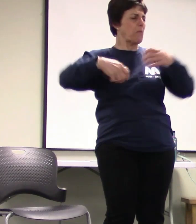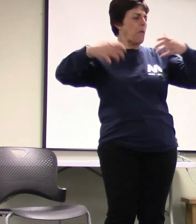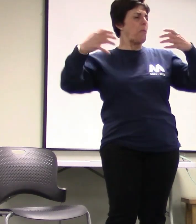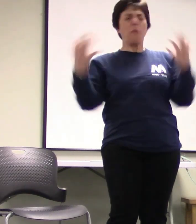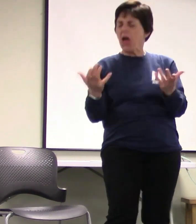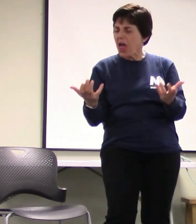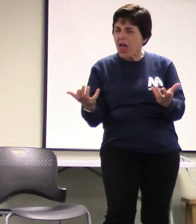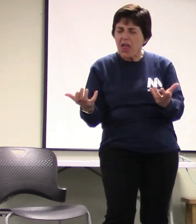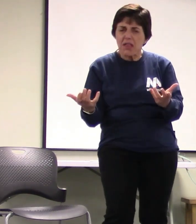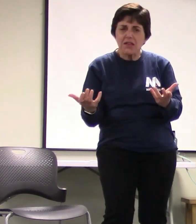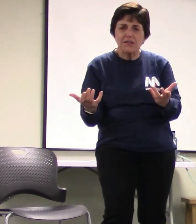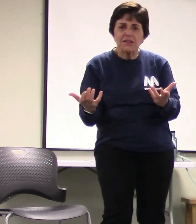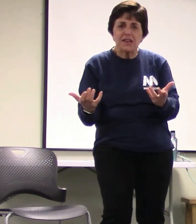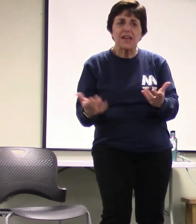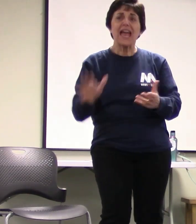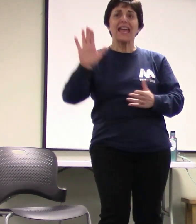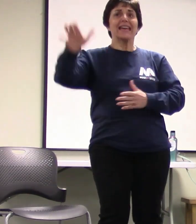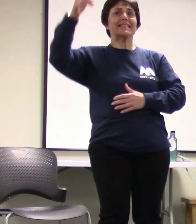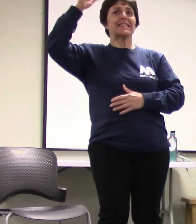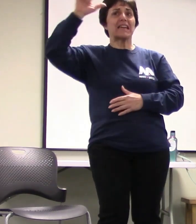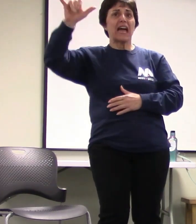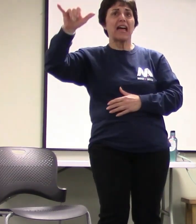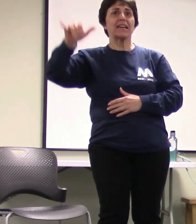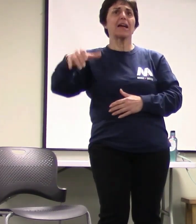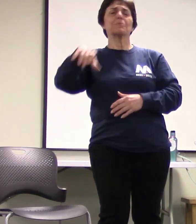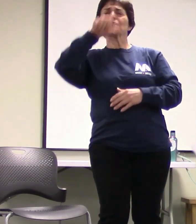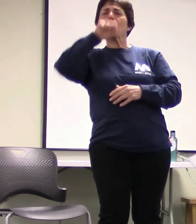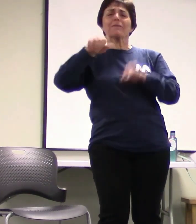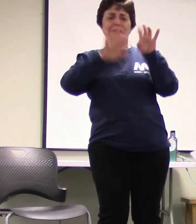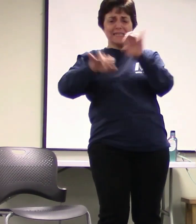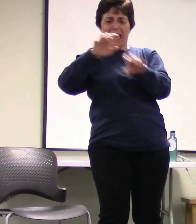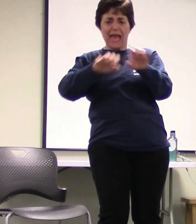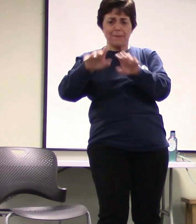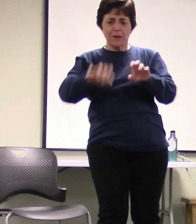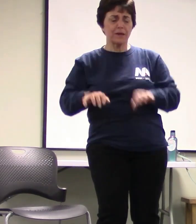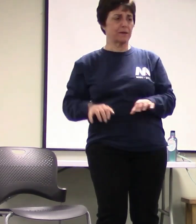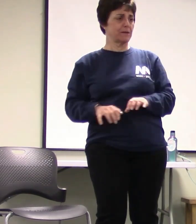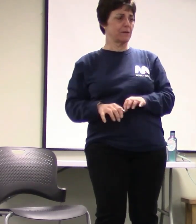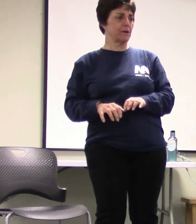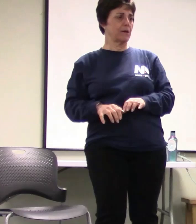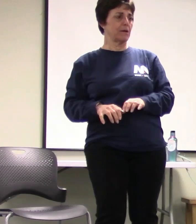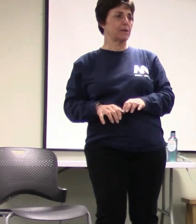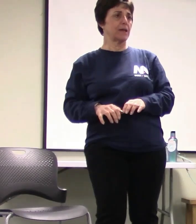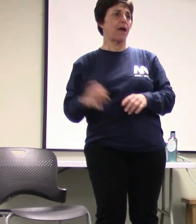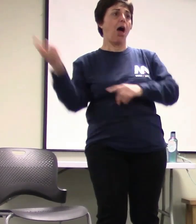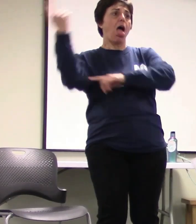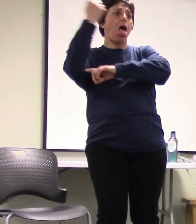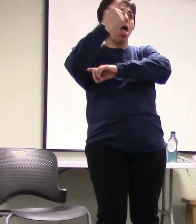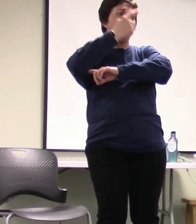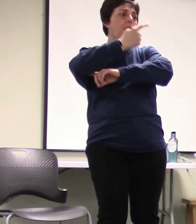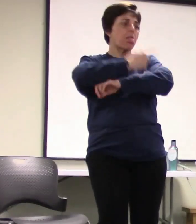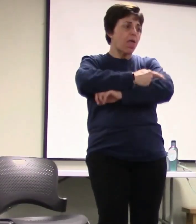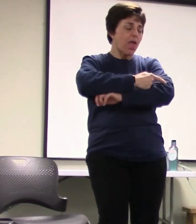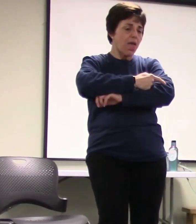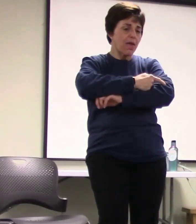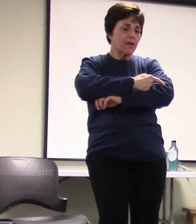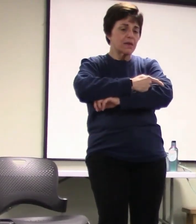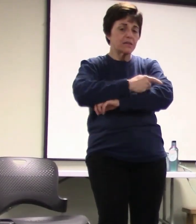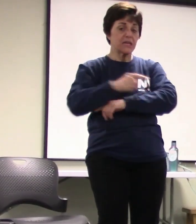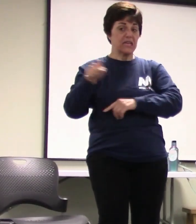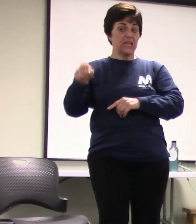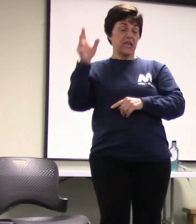problem. His cows like to type. All day long,